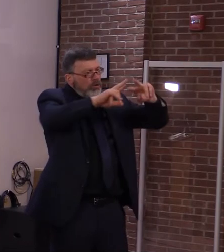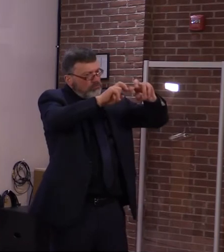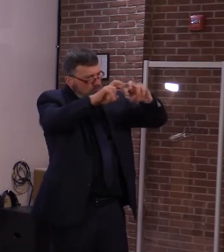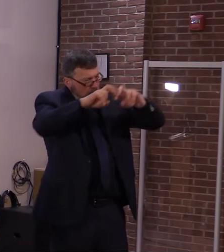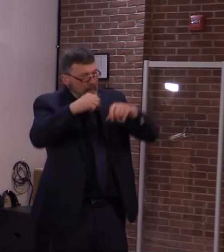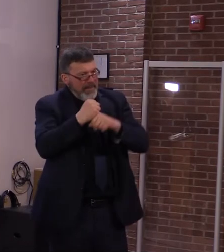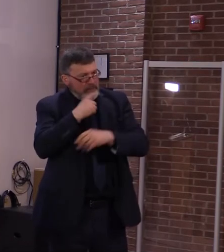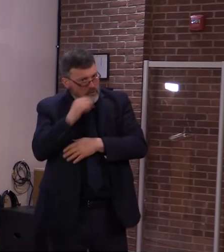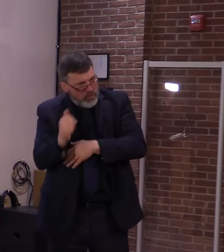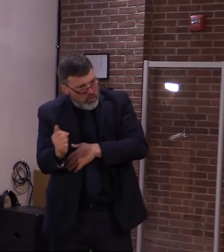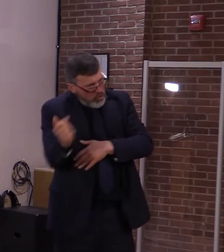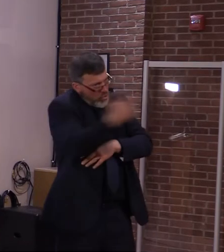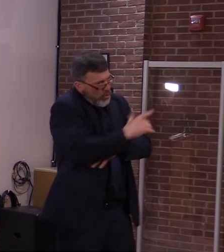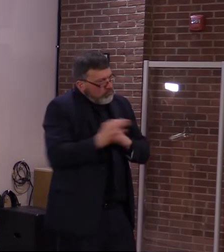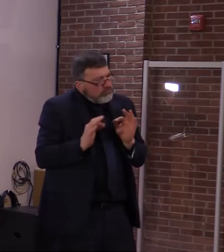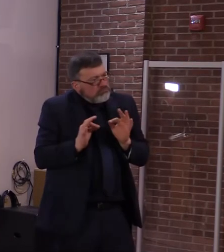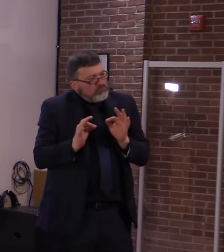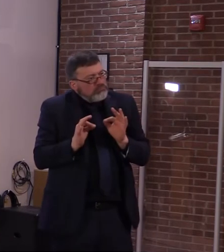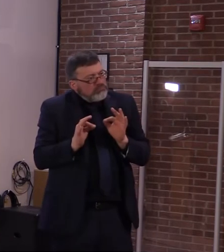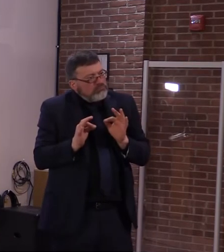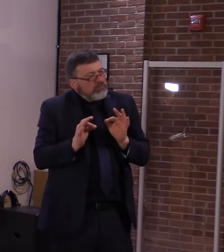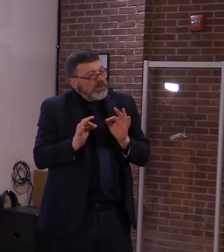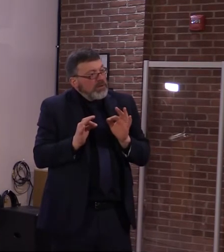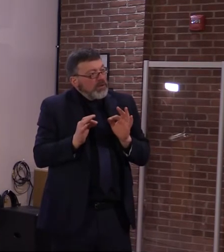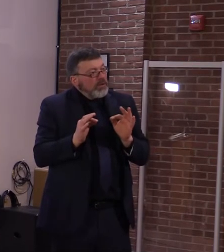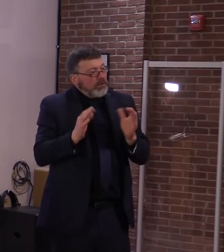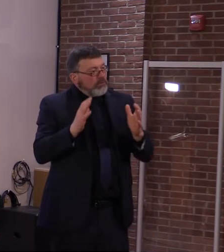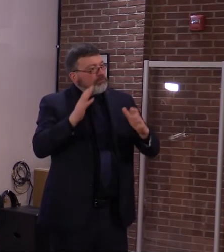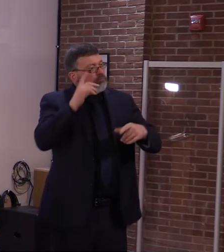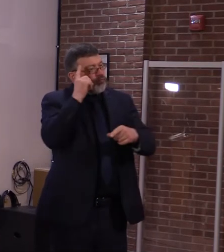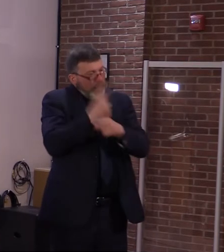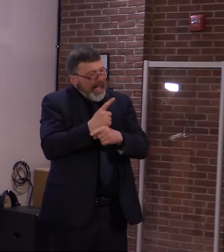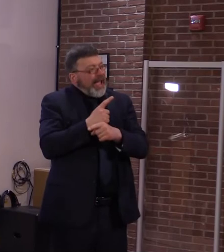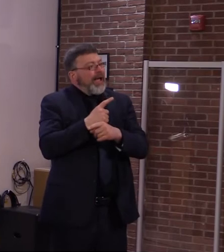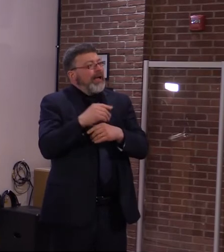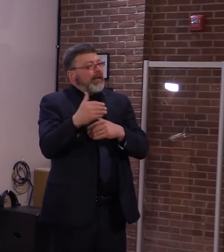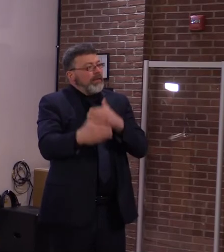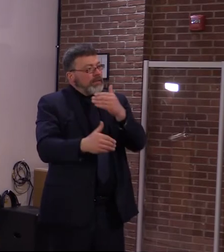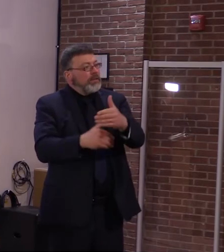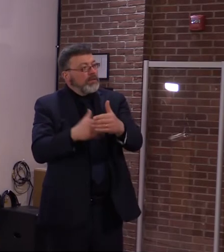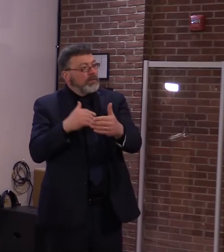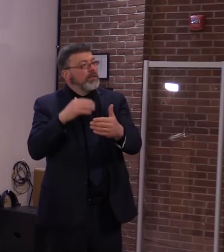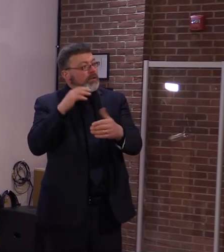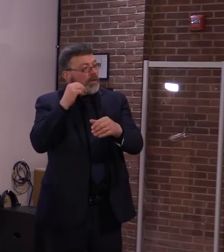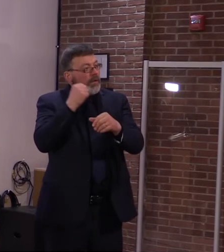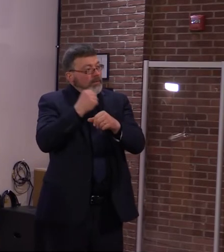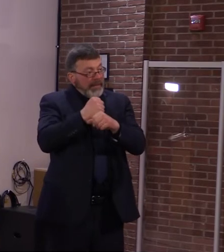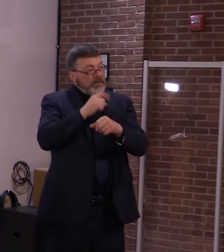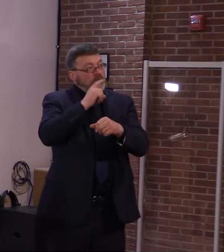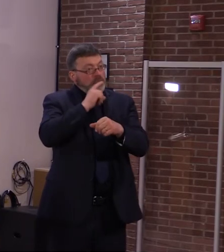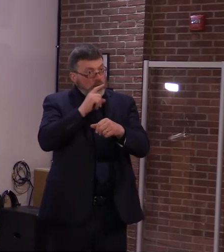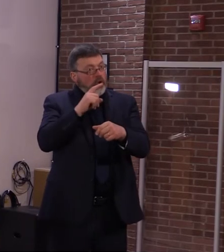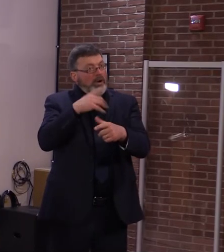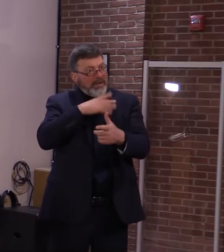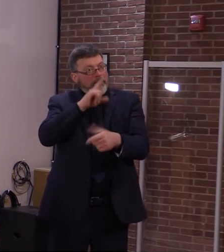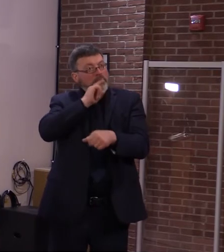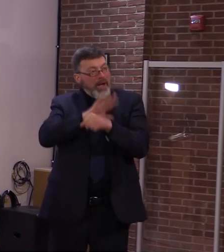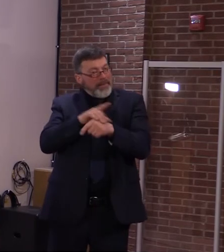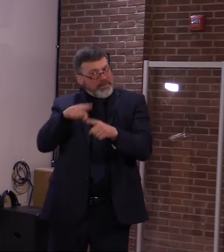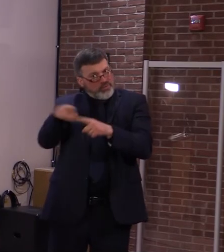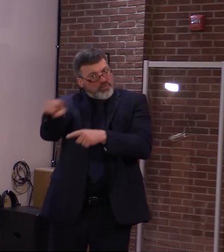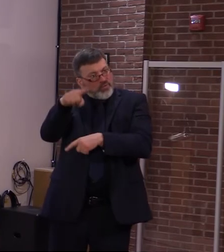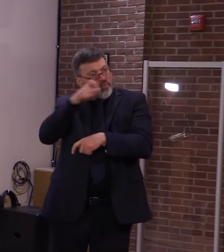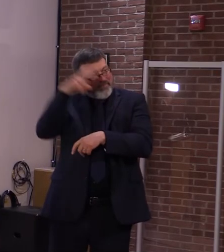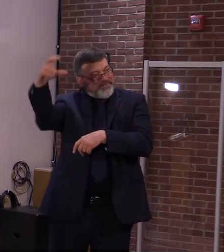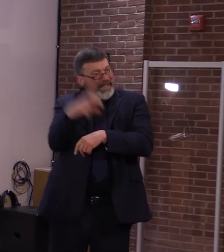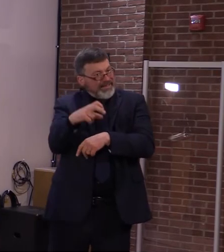were went into this in a legitimate way. And it's been helpful in some respects for the Trapp